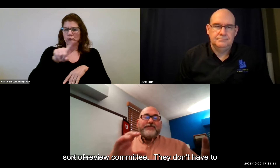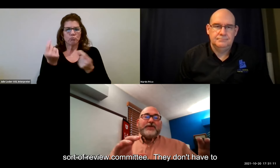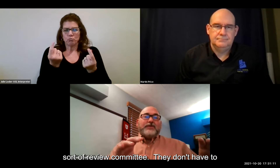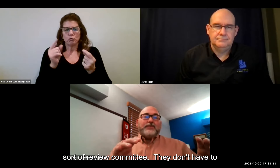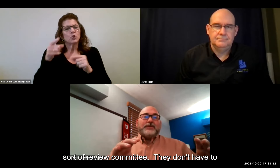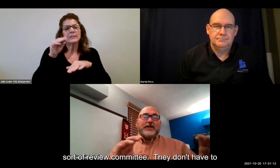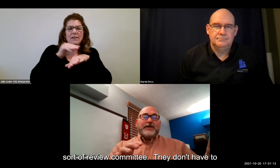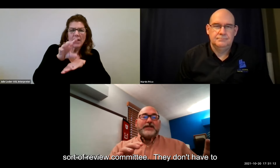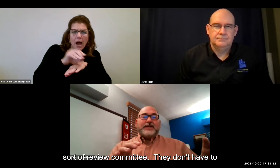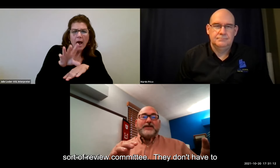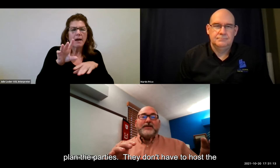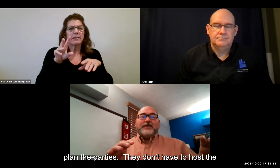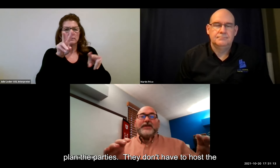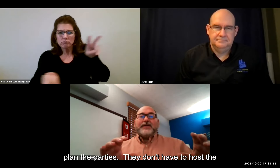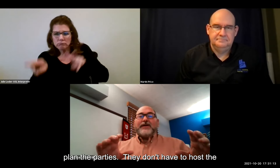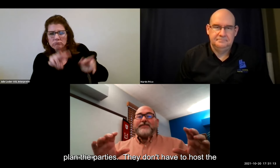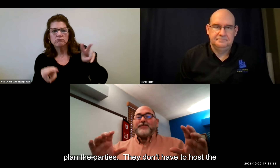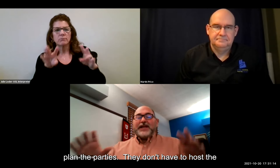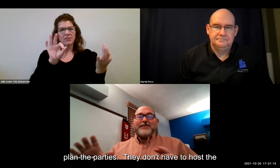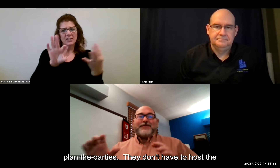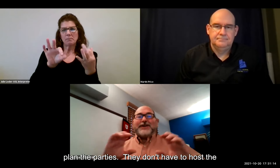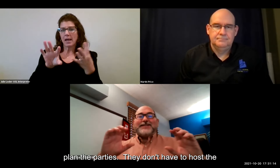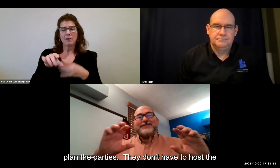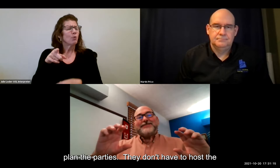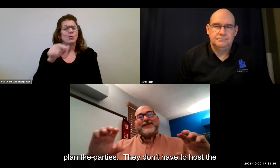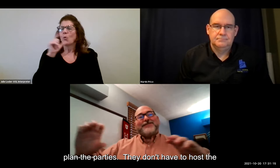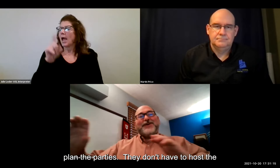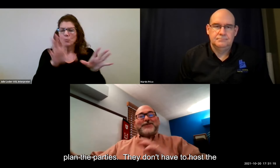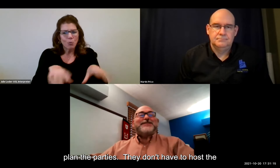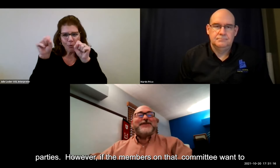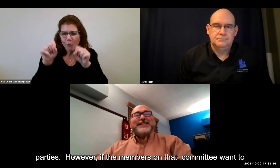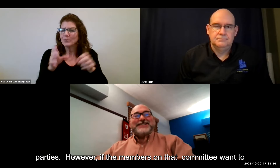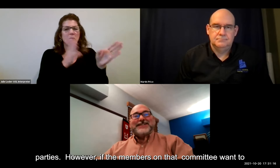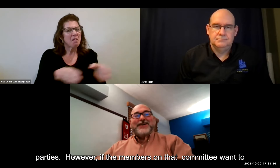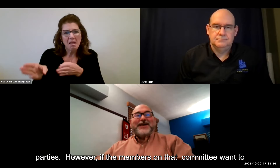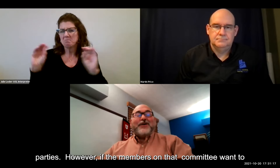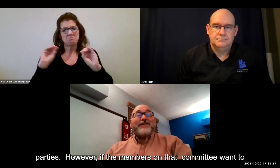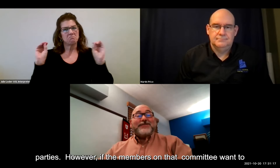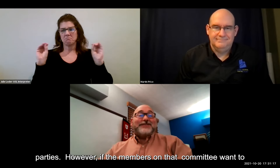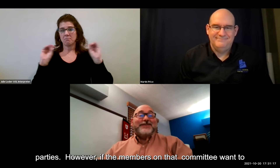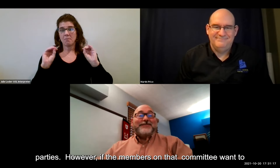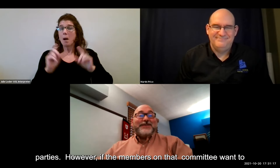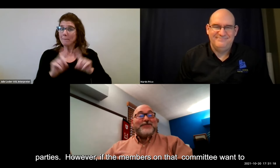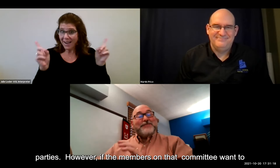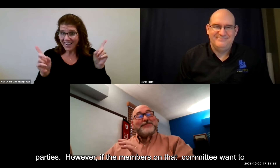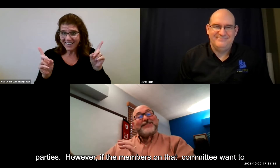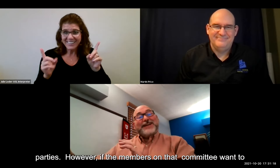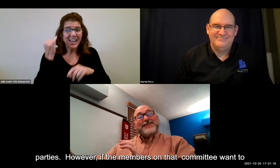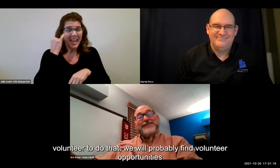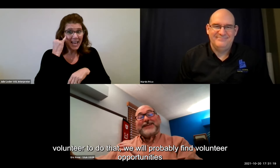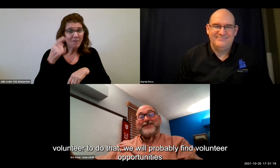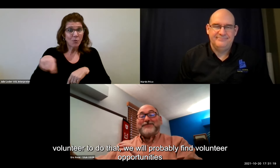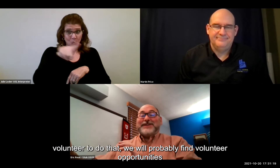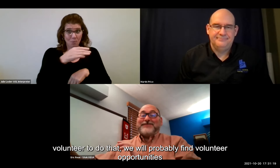of review committee. They don't have to plan the parties. They don't have to host the parties. However, if the members on